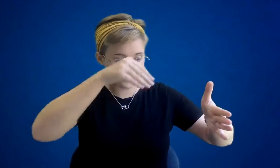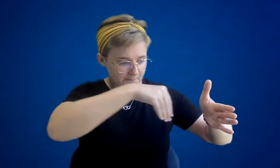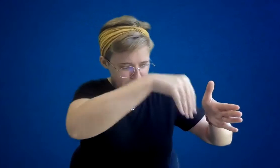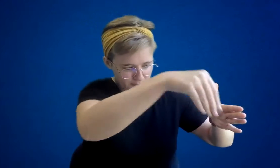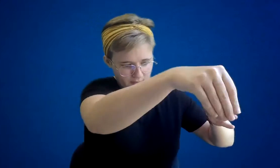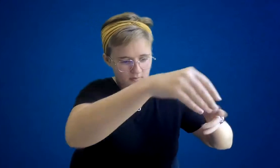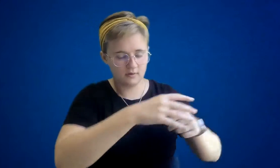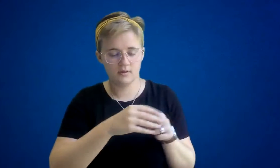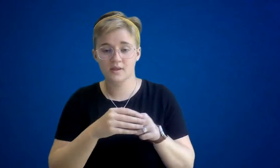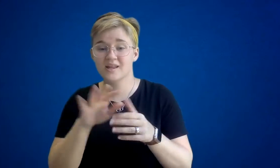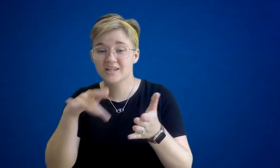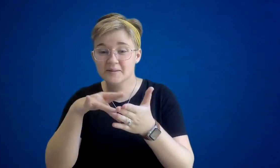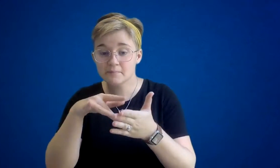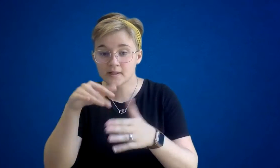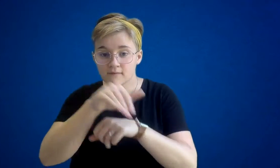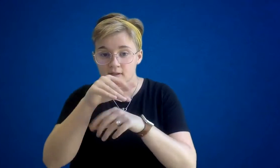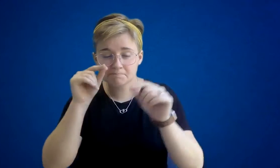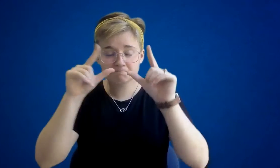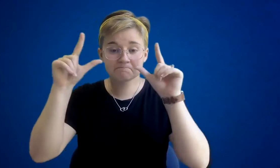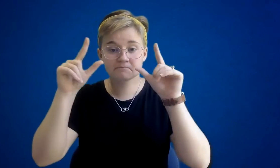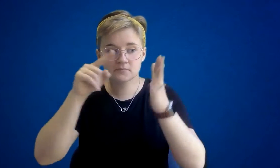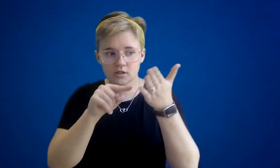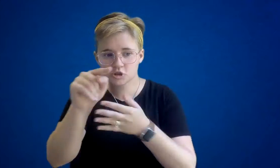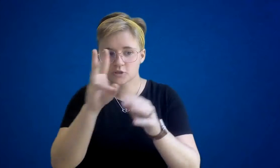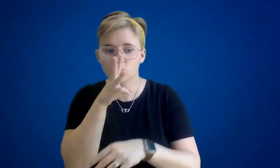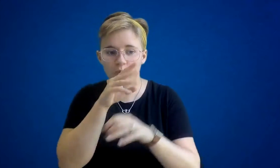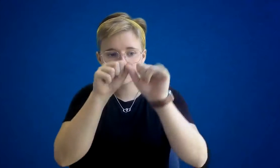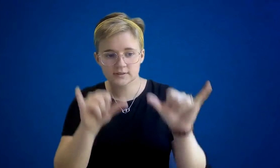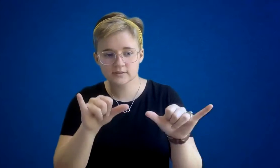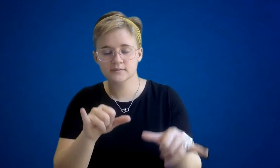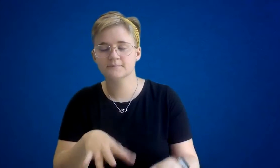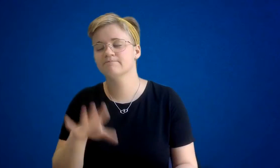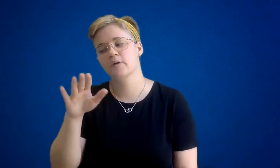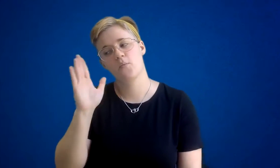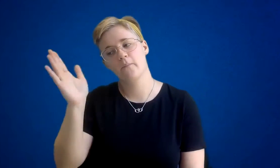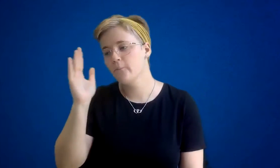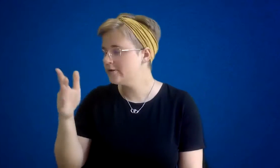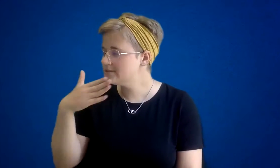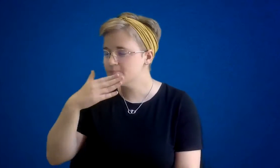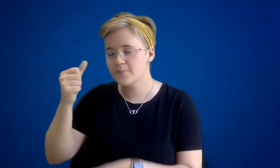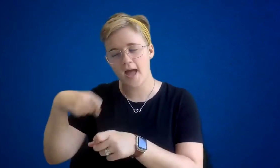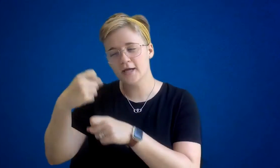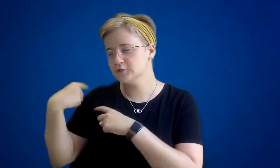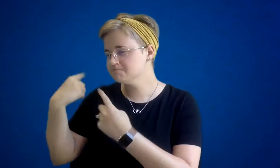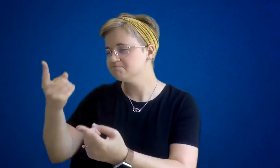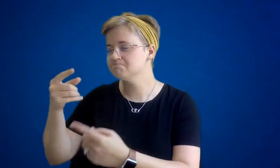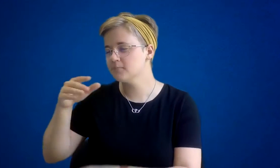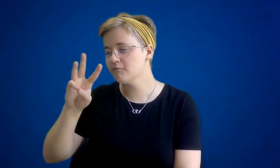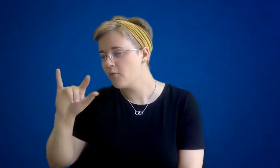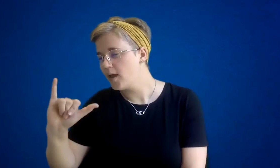irrigation? "Gonna be our best ever, Willie," he had said. And he said it over and over